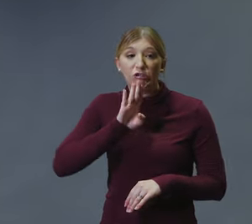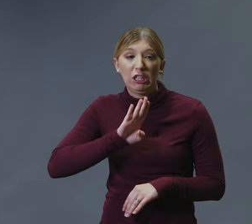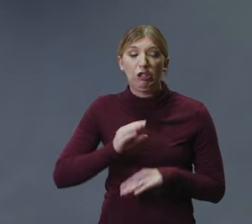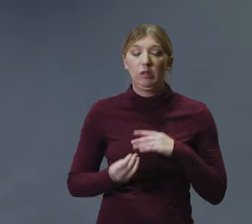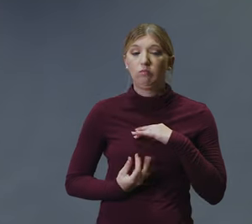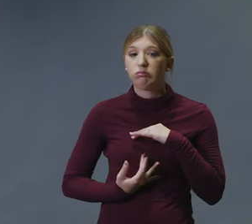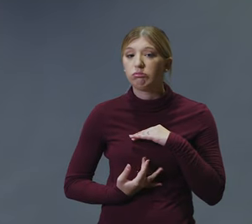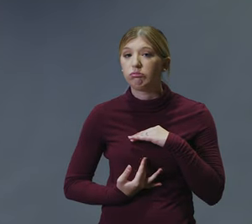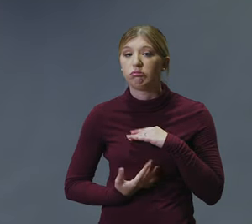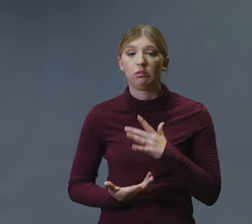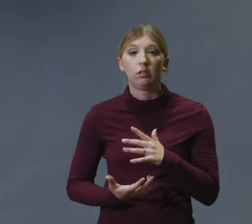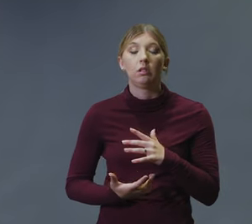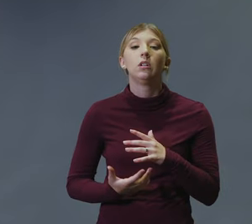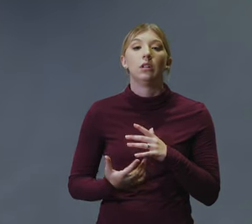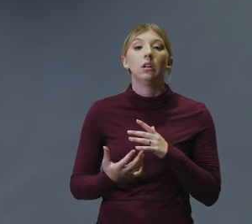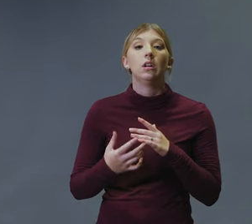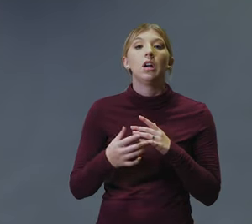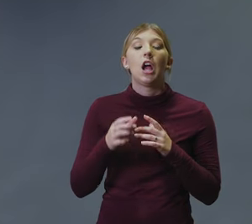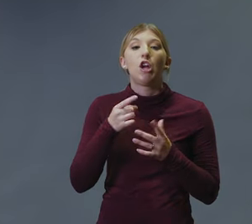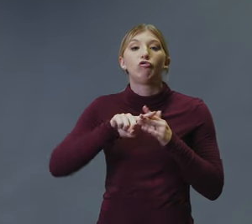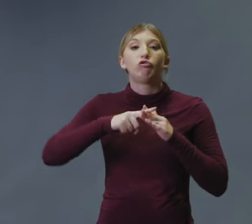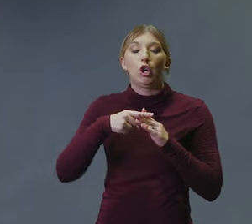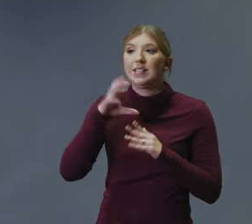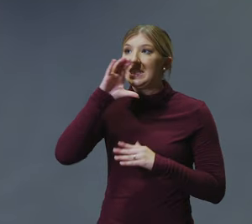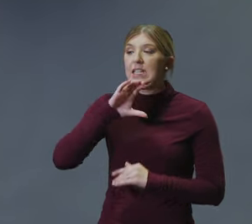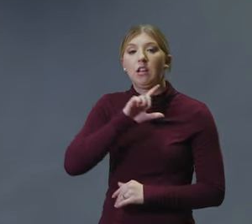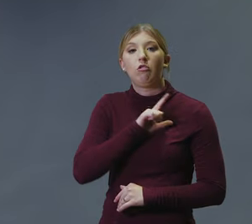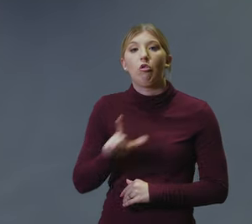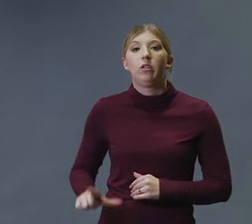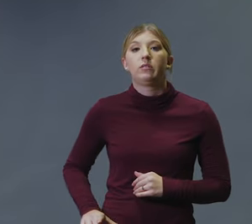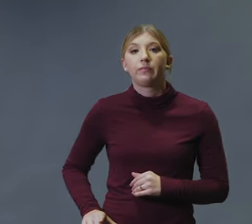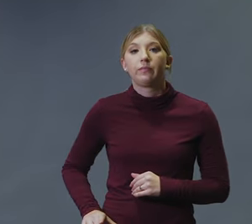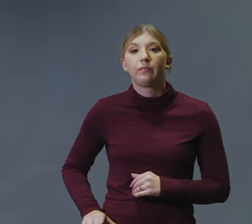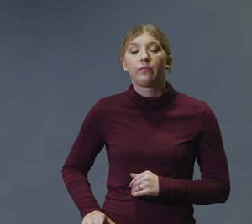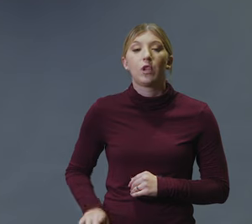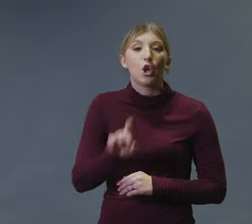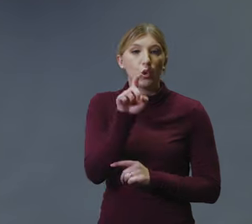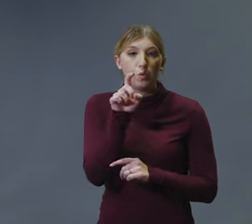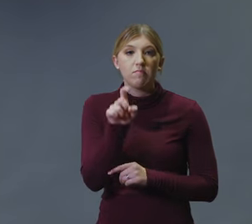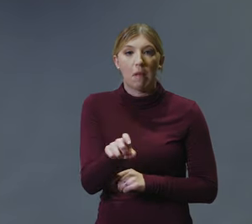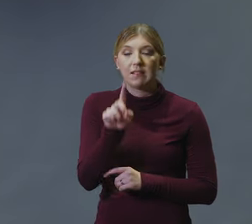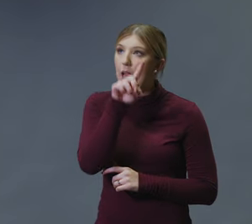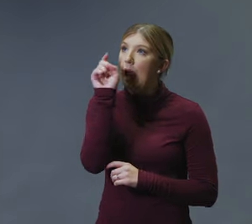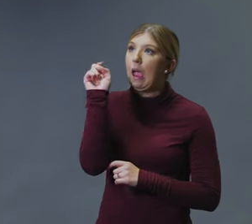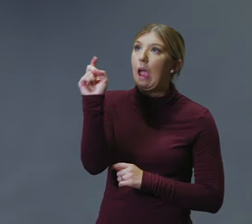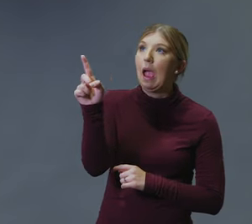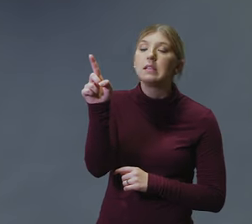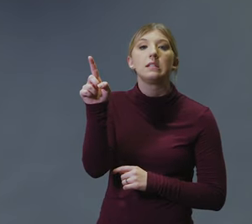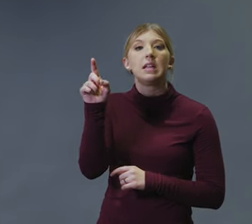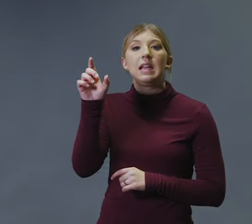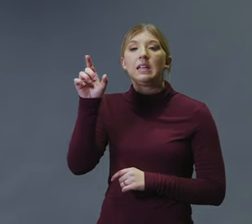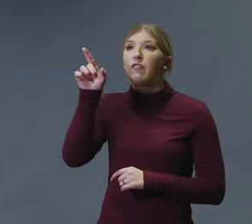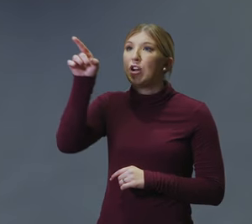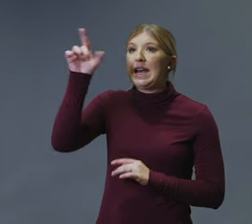frustration. I believe it starts with seeking the Lord. Guys, you must ask the Lord to seek